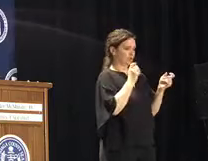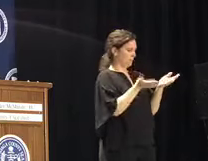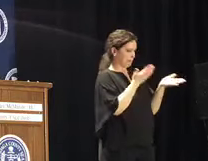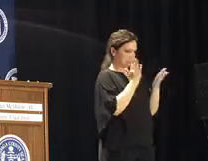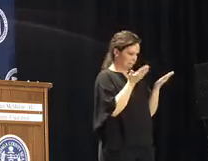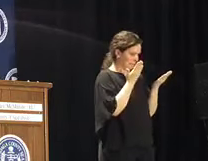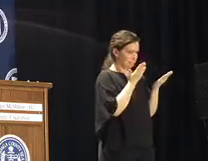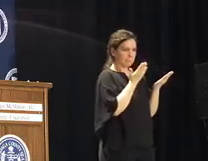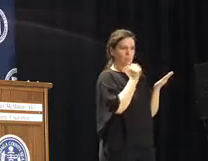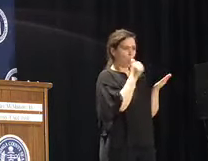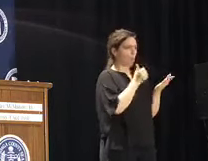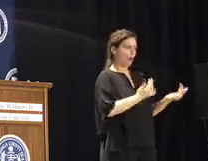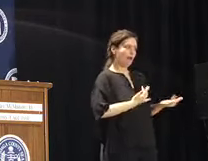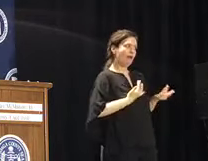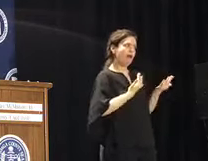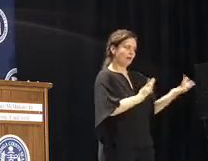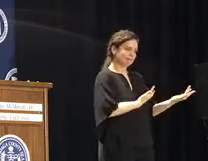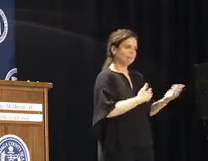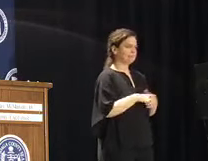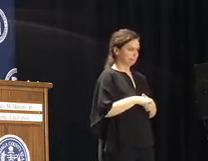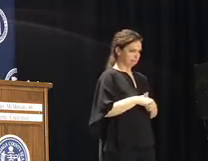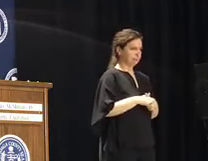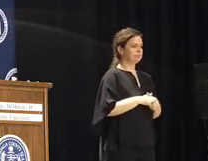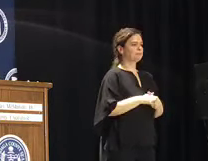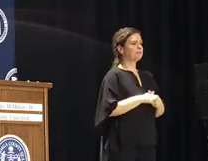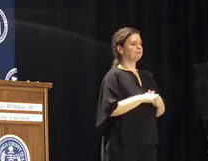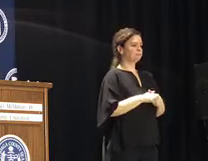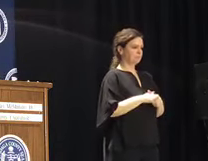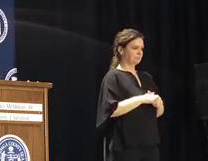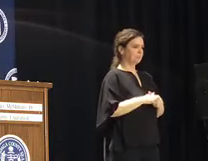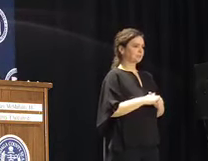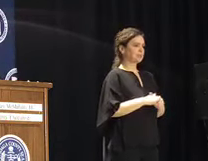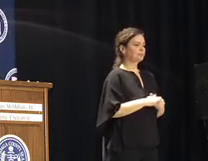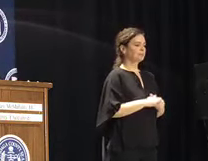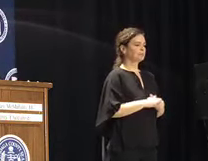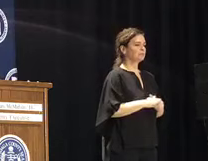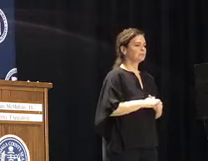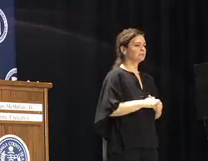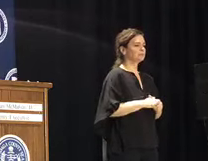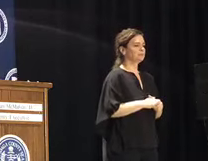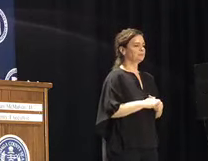coming back. So that will start to look like, hopefully,